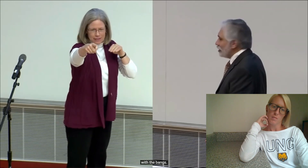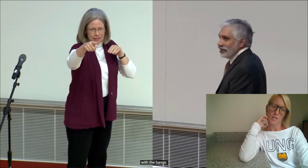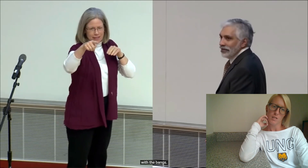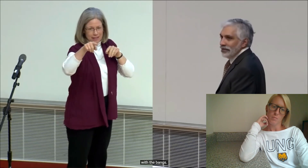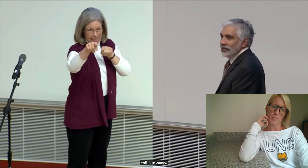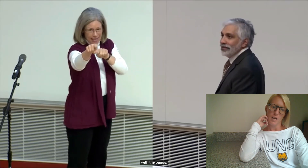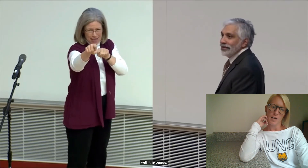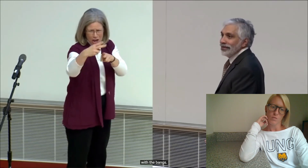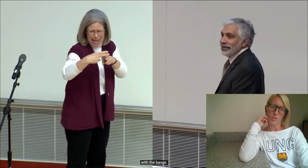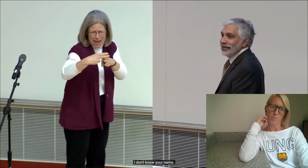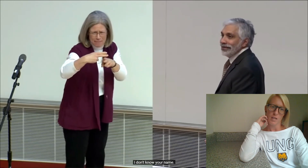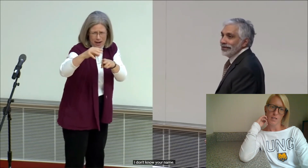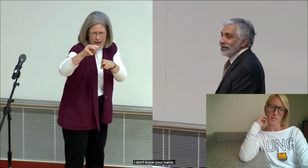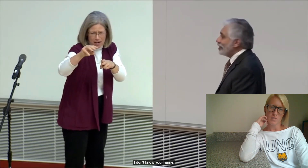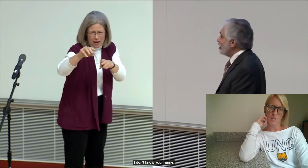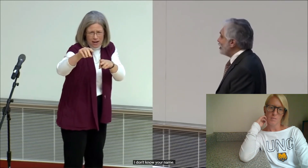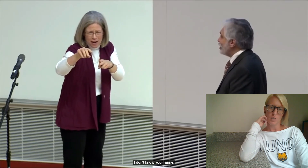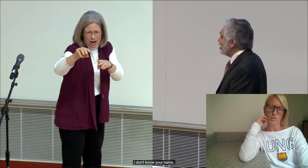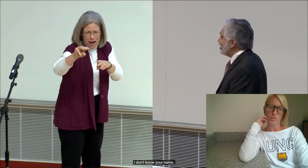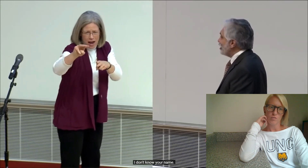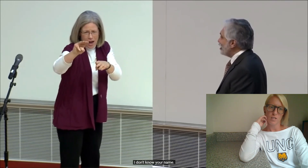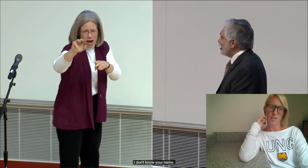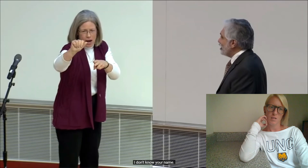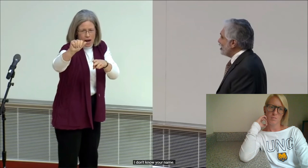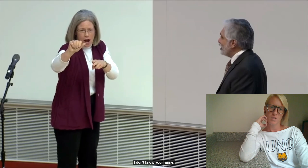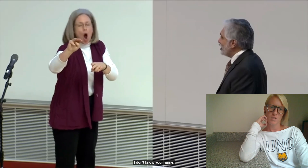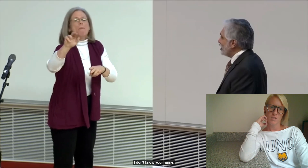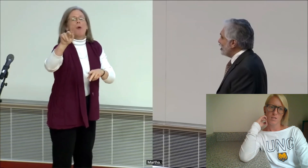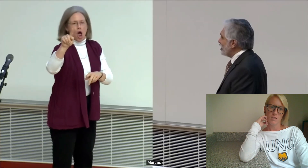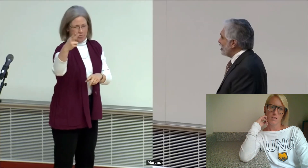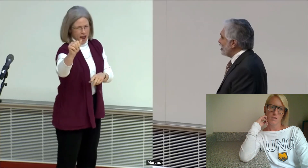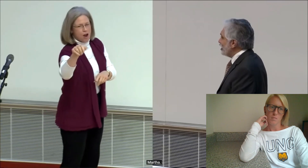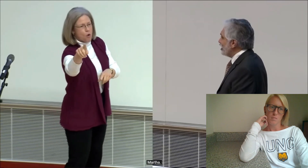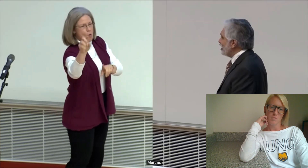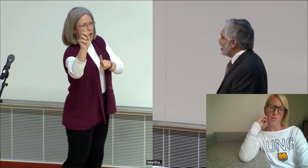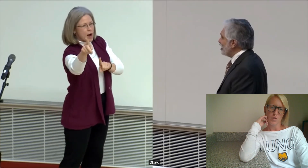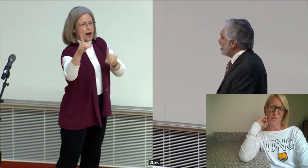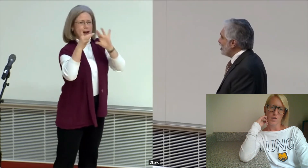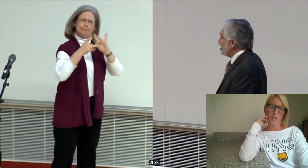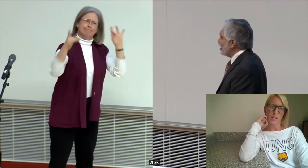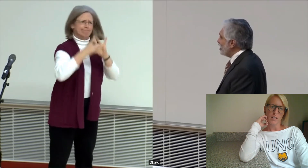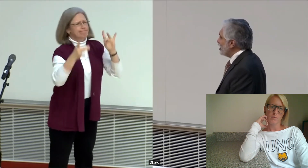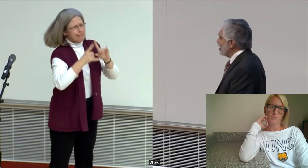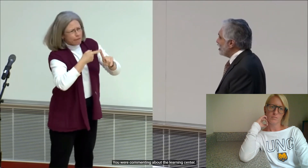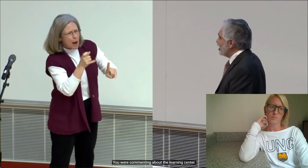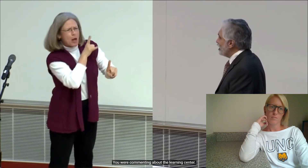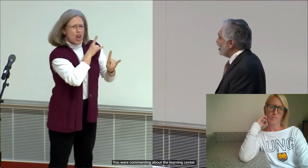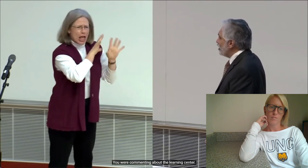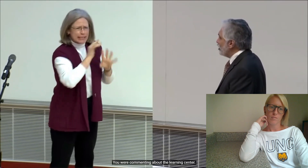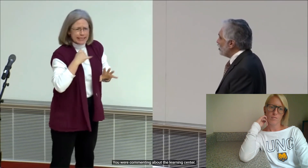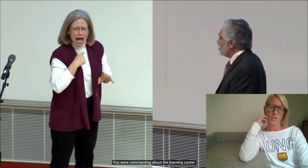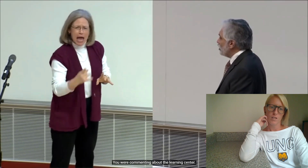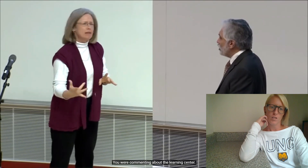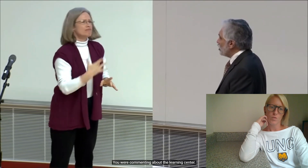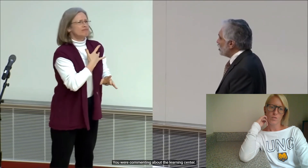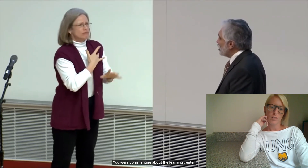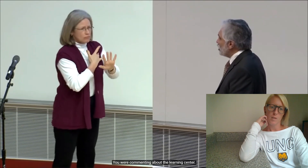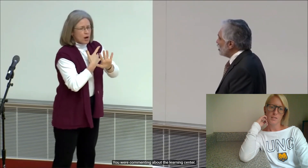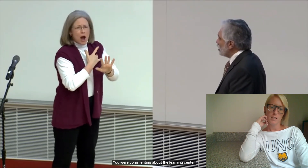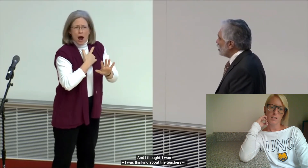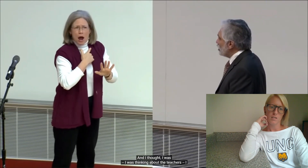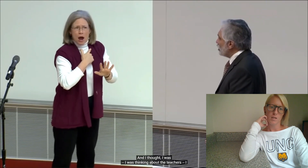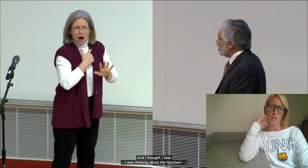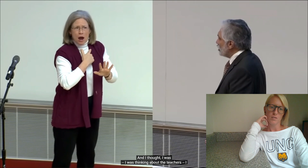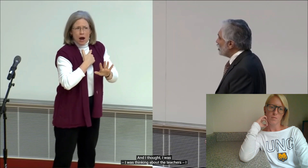black with the bangs. I don't know your name. Martha. Okay. You were commenting about the